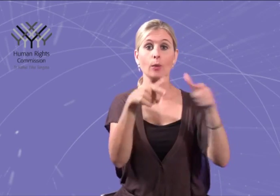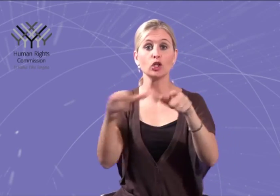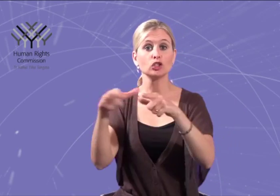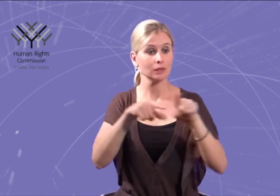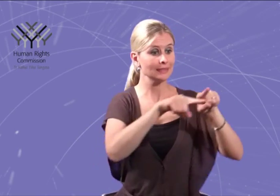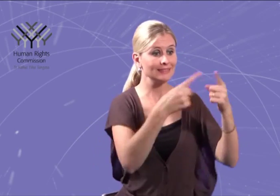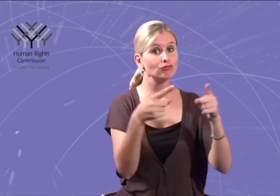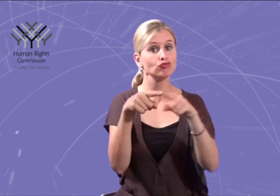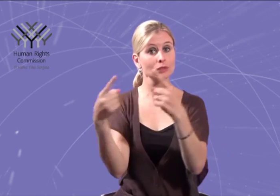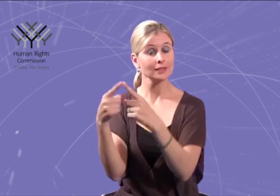languages.